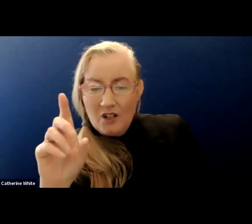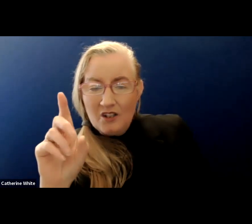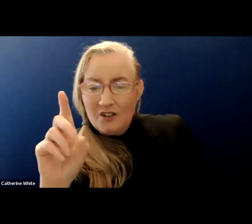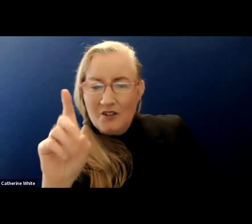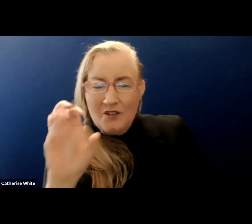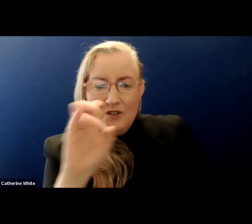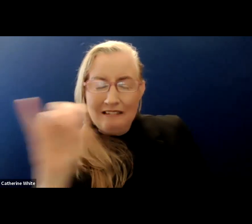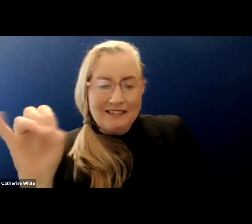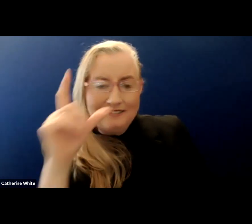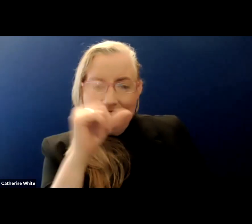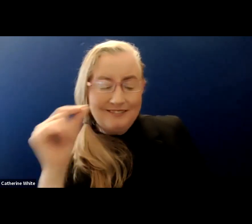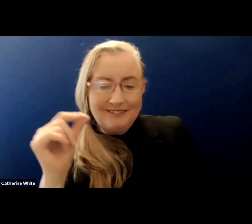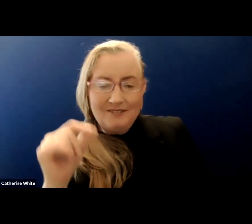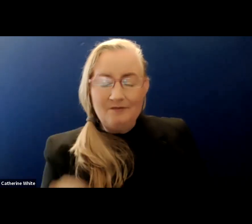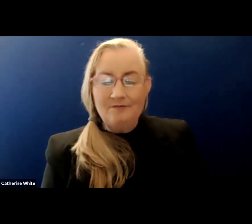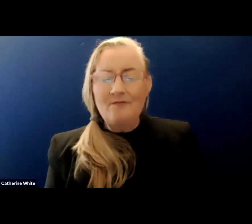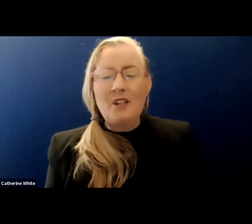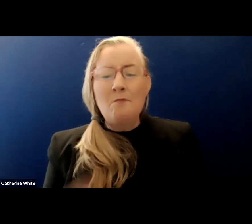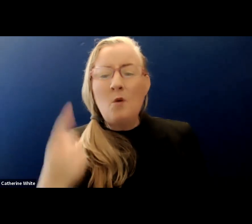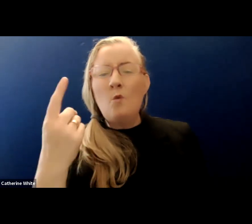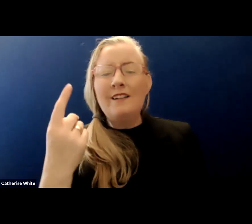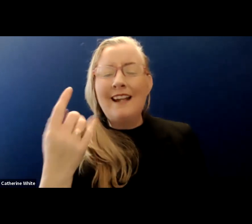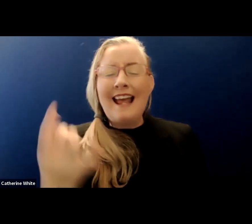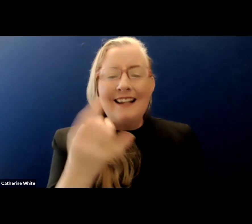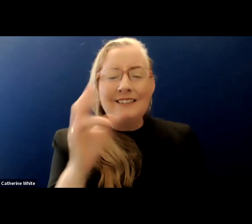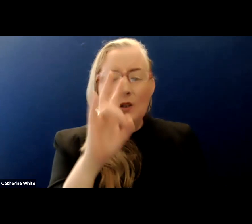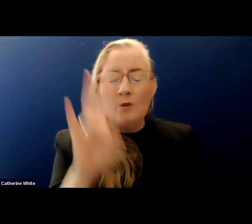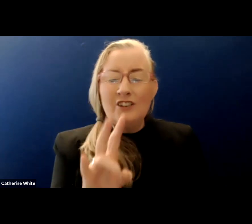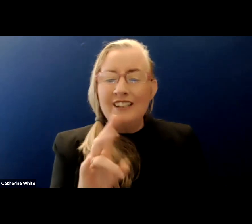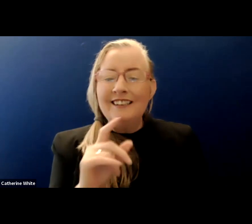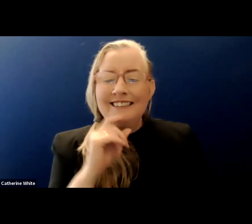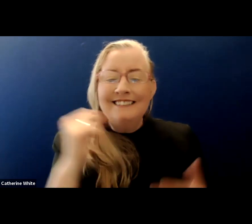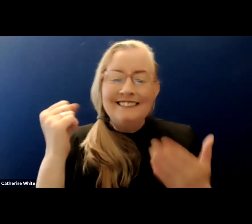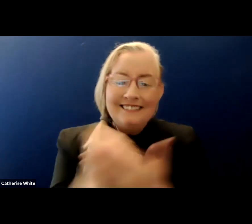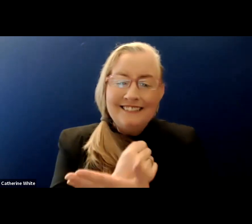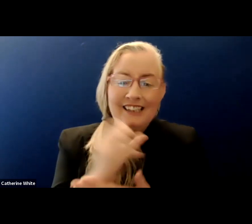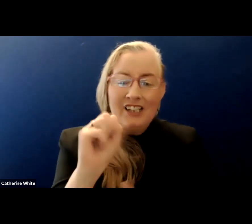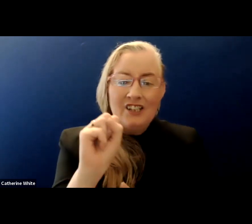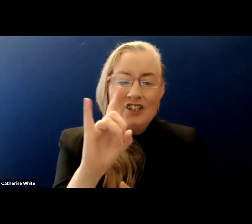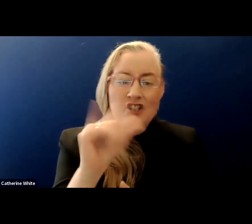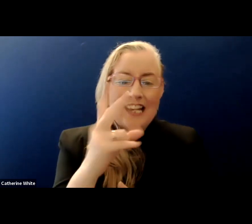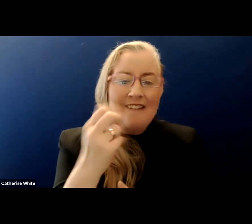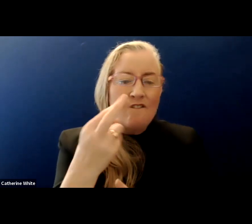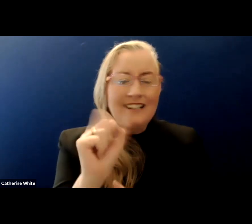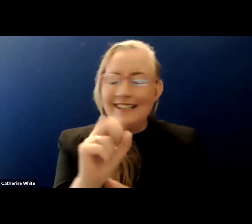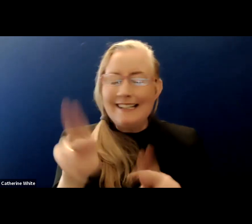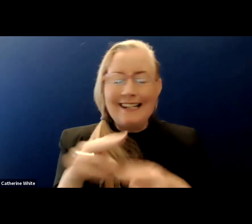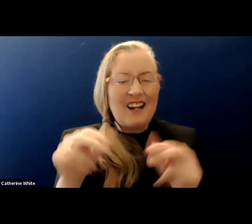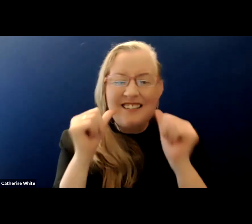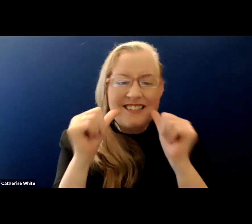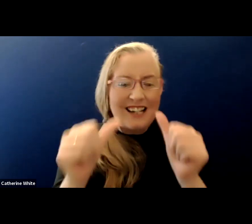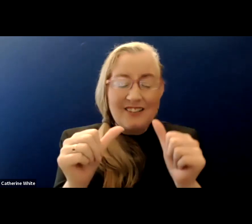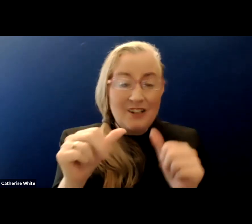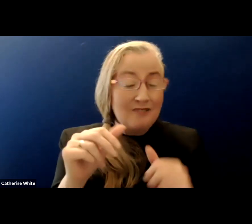that I'll just answer, and that was from someone asking if Professor William Schabas could not make the event, and that's true. He's not been able to attend at very